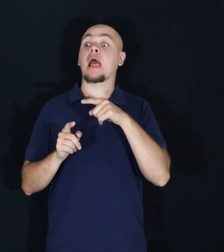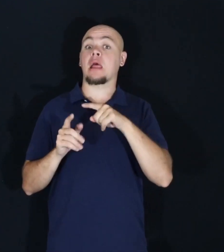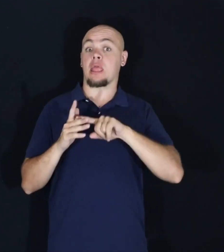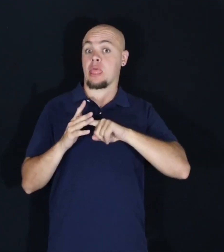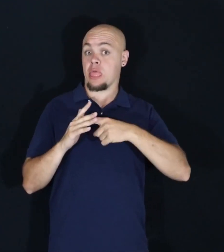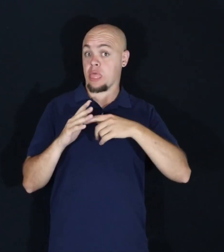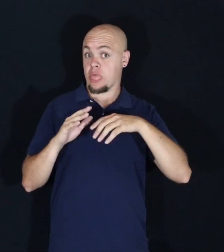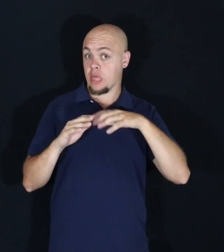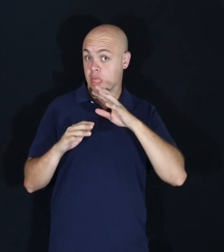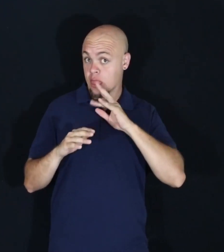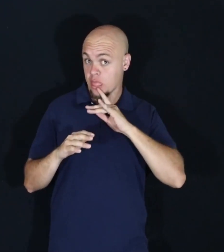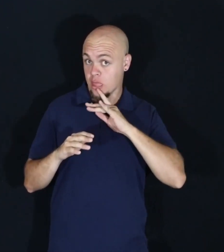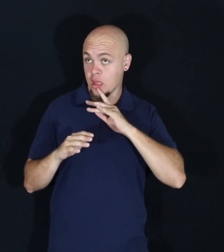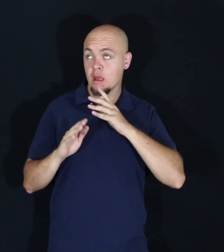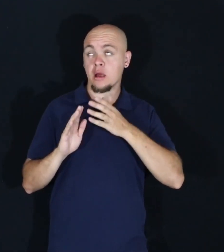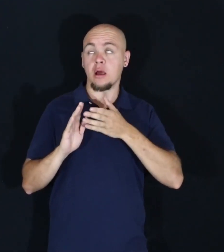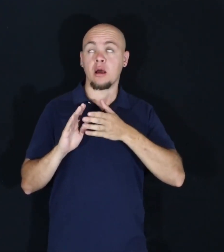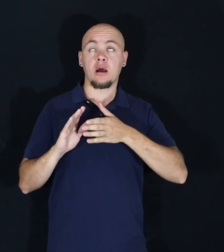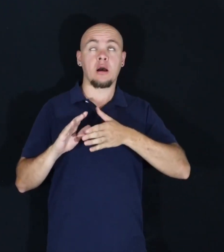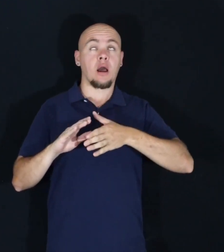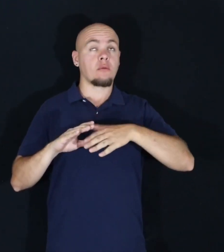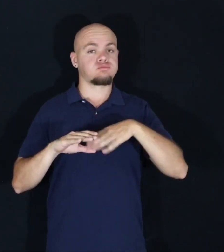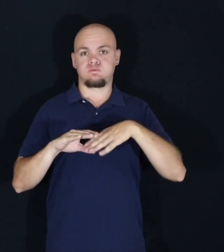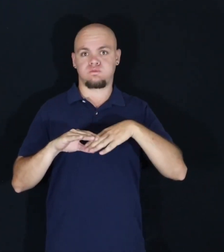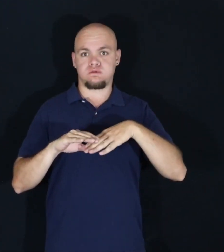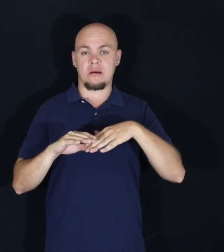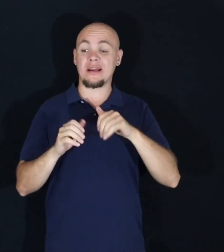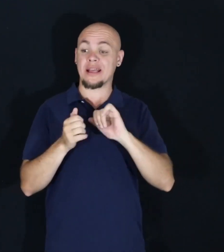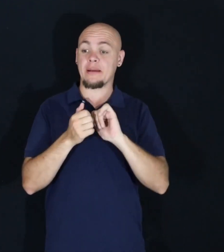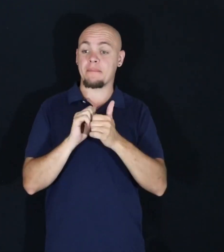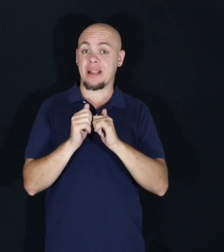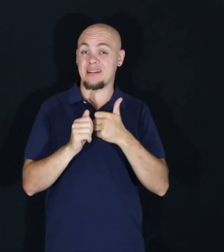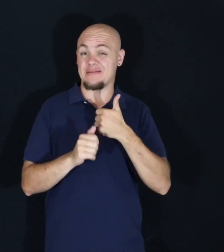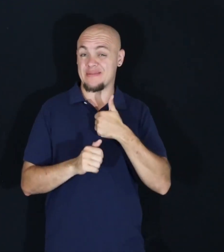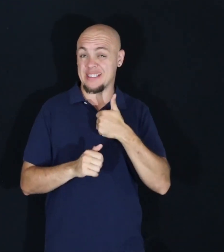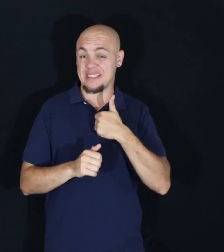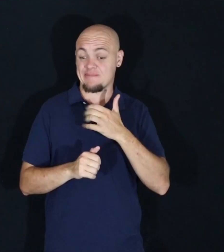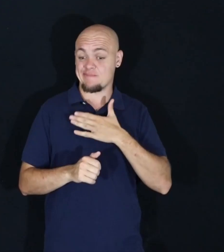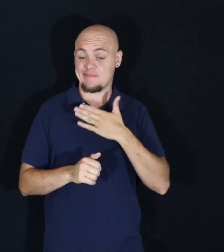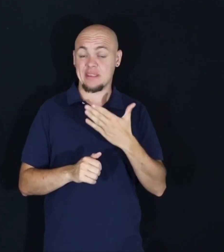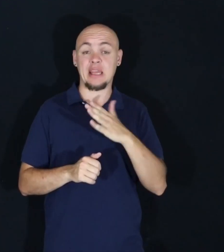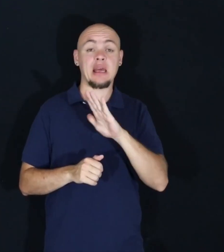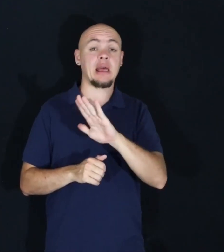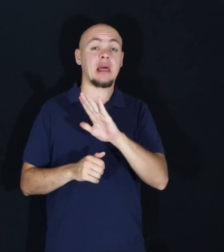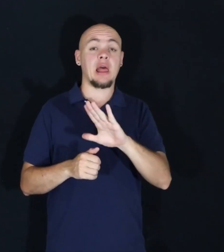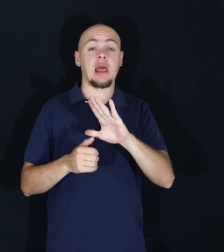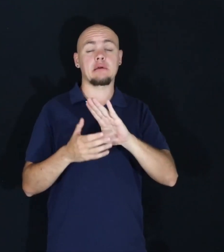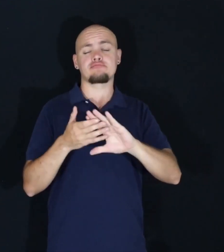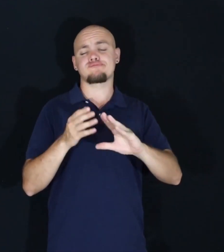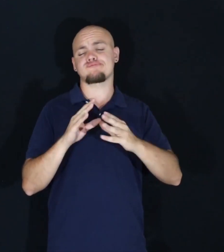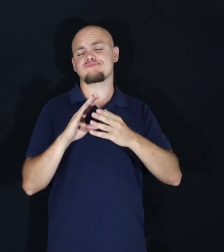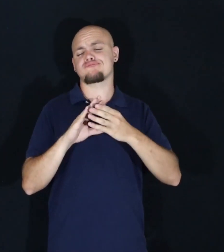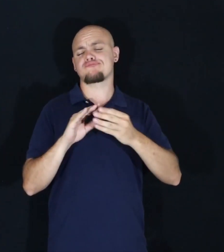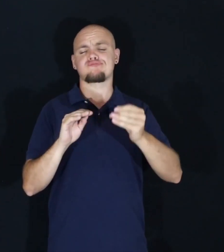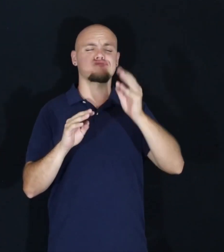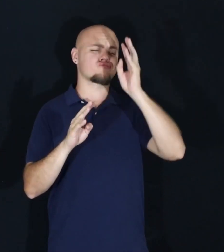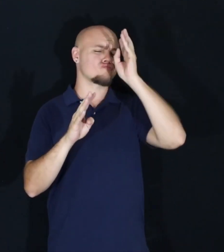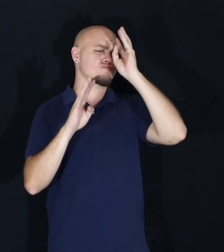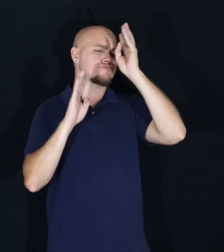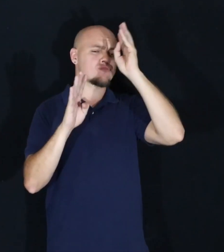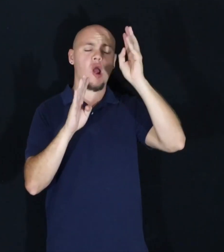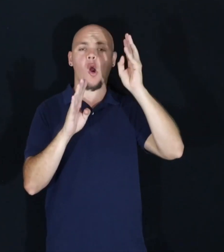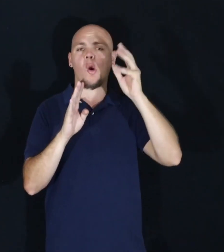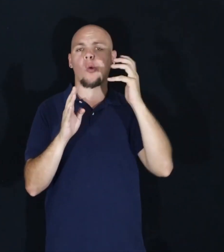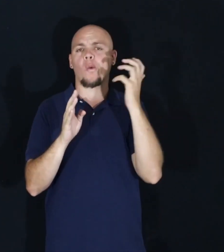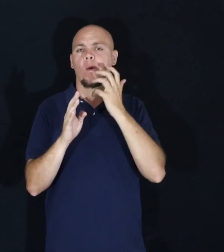And though, while my competitive self hates to admit it, Alex's ability to spin hilariously wonderful tales almost rivals